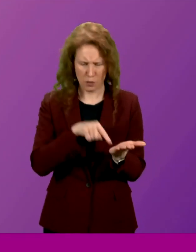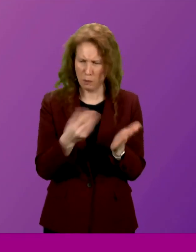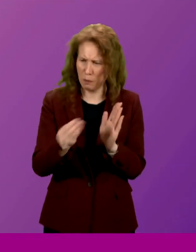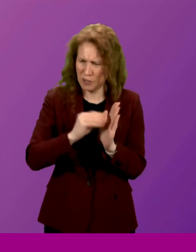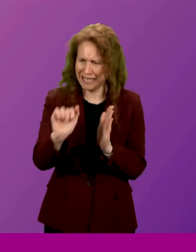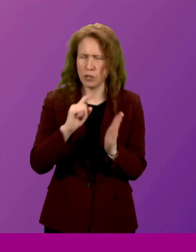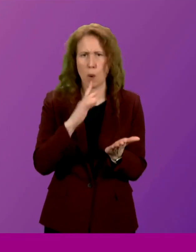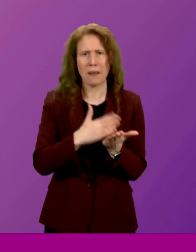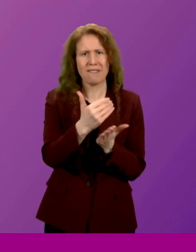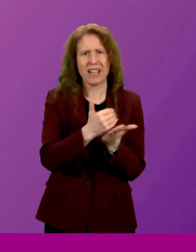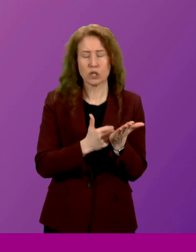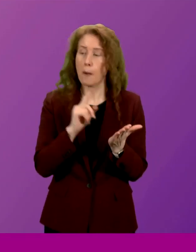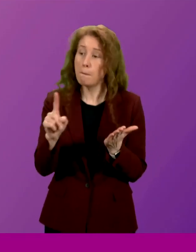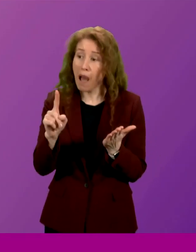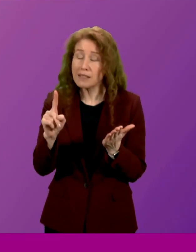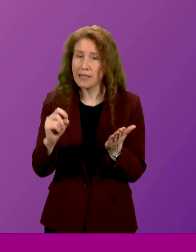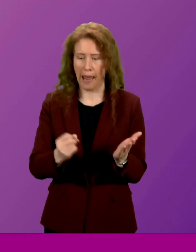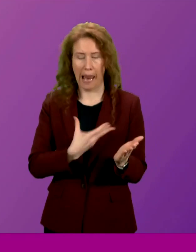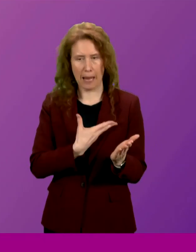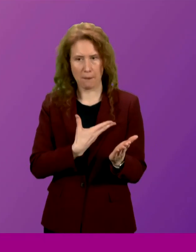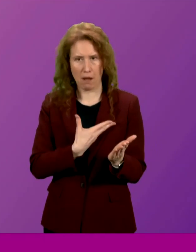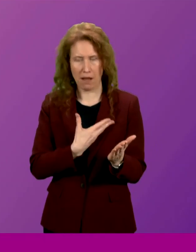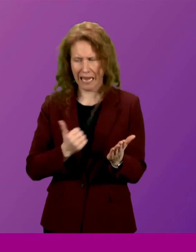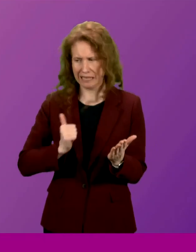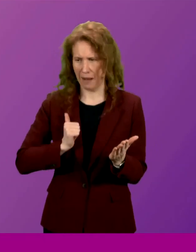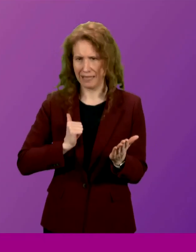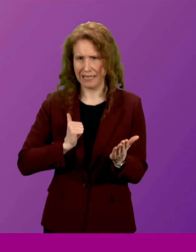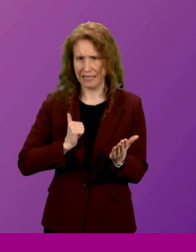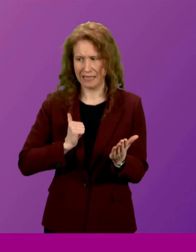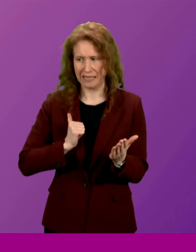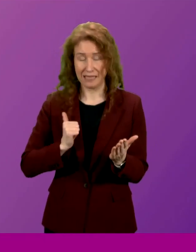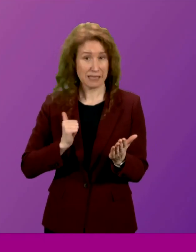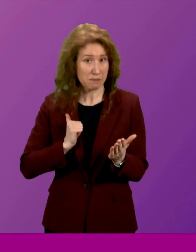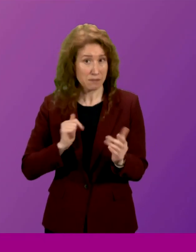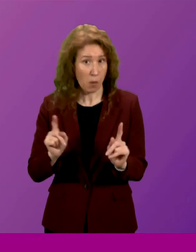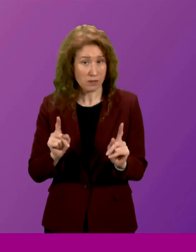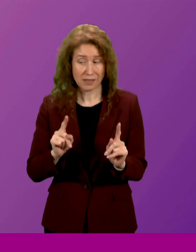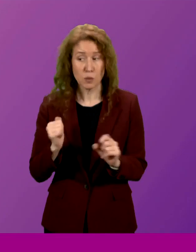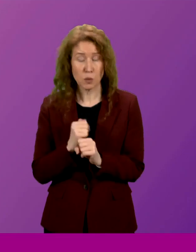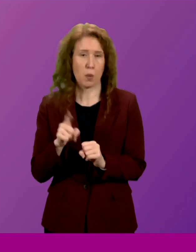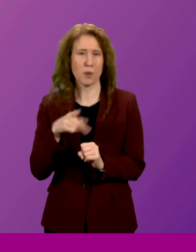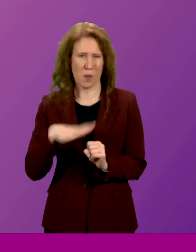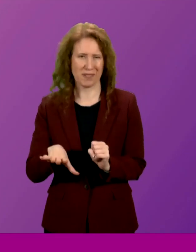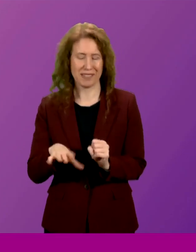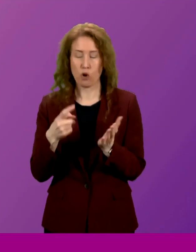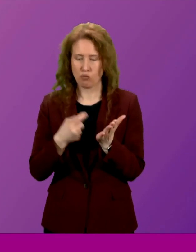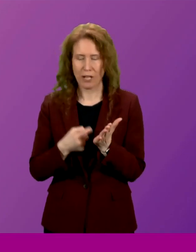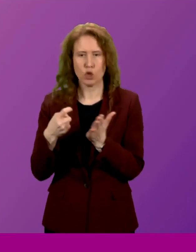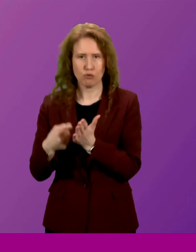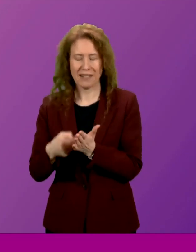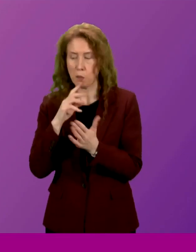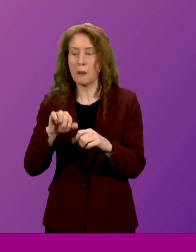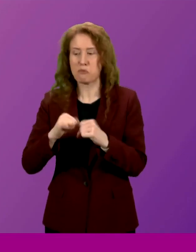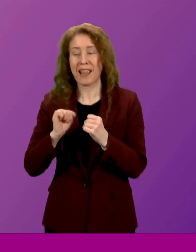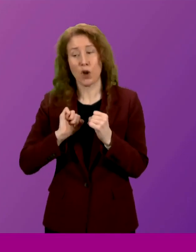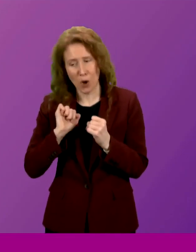manifesto. But Labour is set to do exactly what John Swinney wants. Rachel Reeves will break